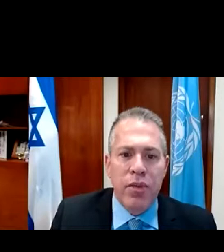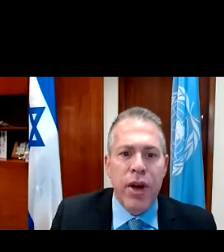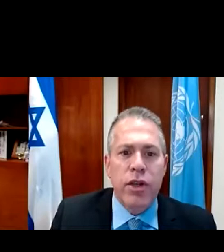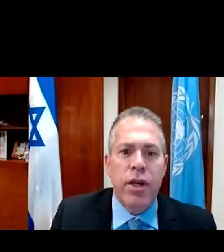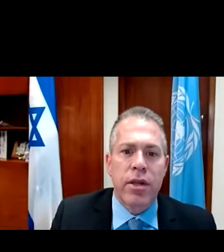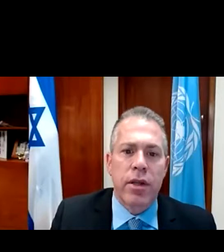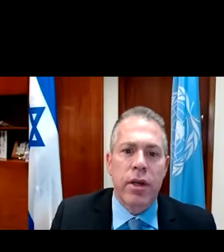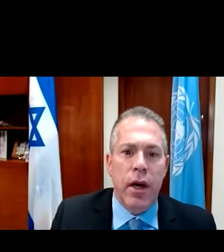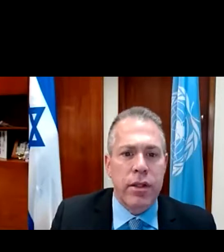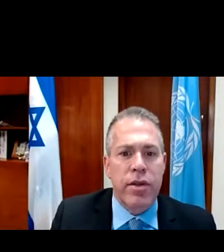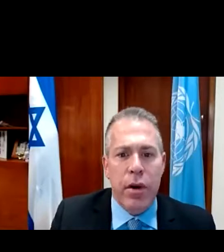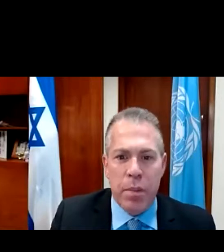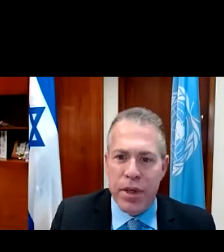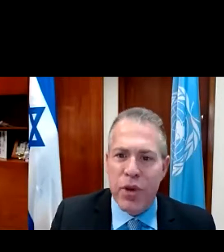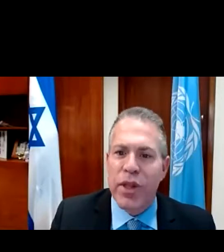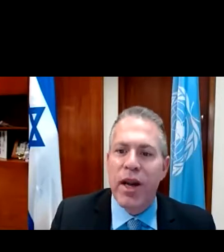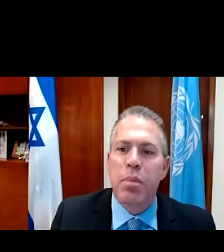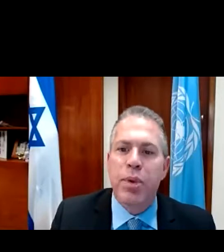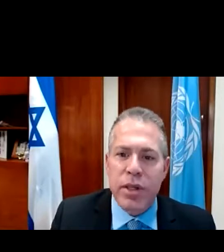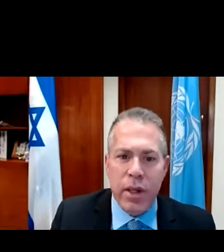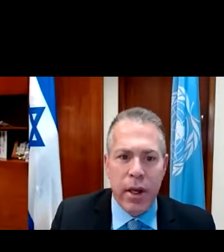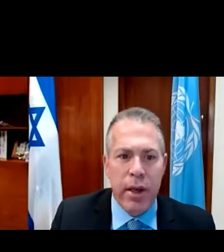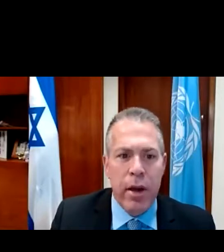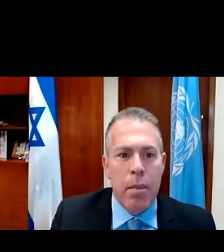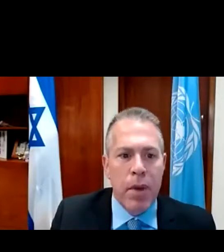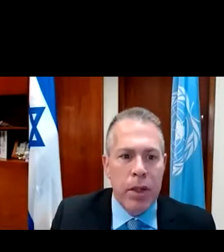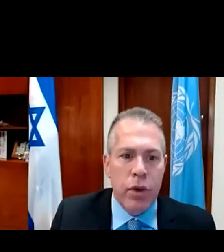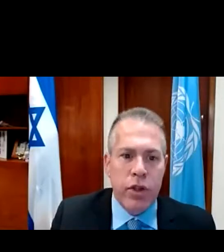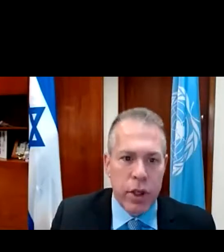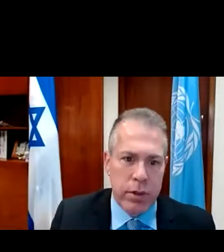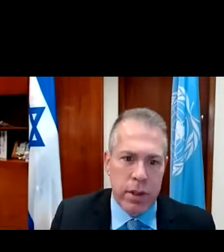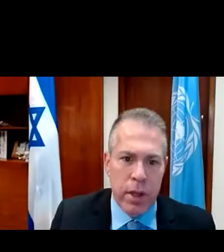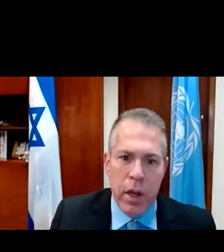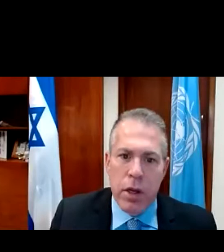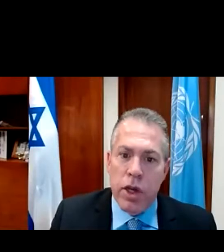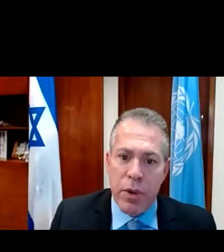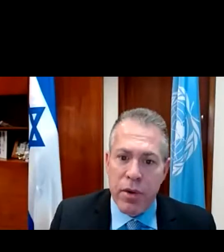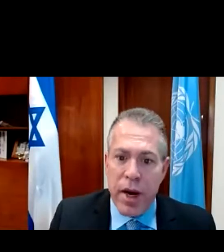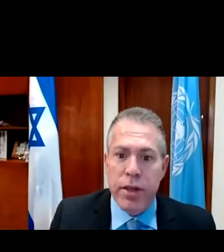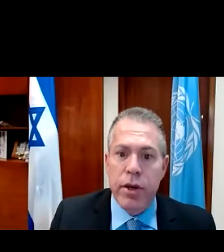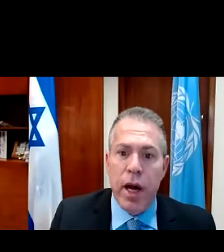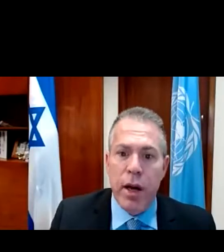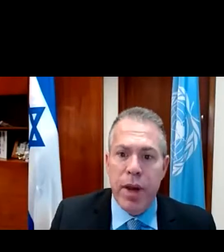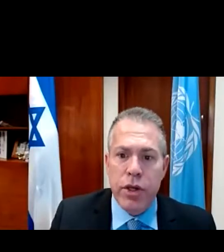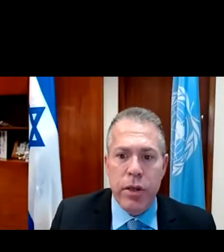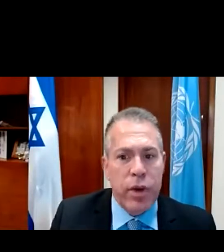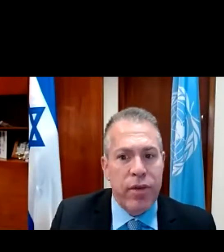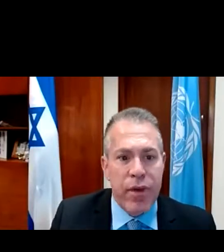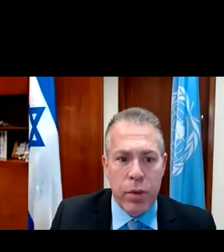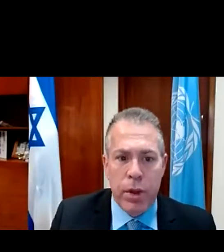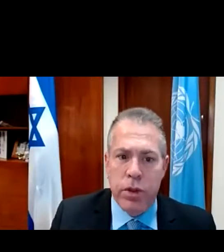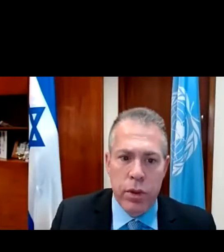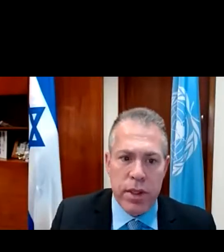In her profession as an art therapist, Odelia personally mentors children. She provides her young patient